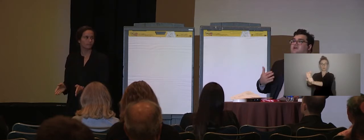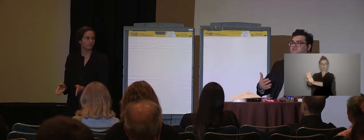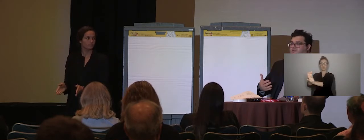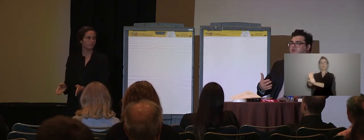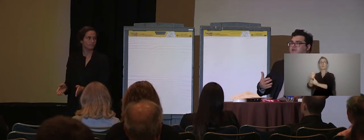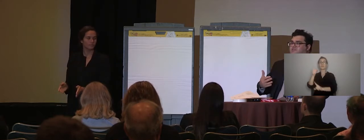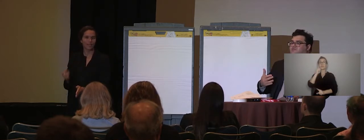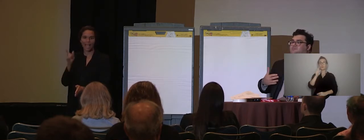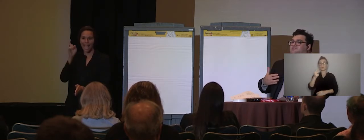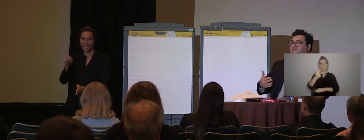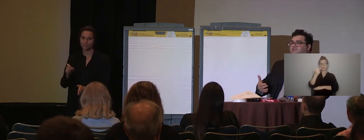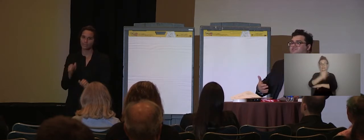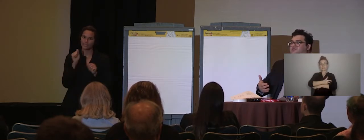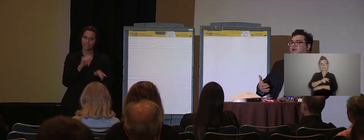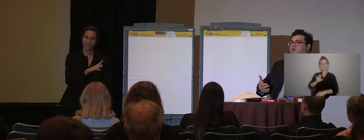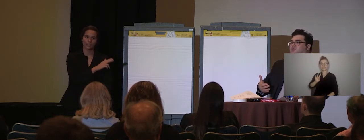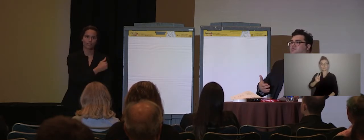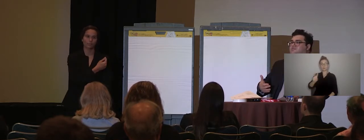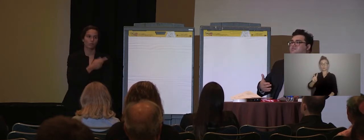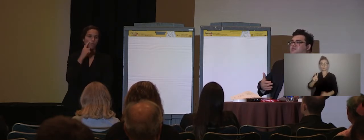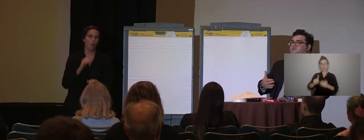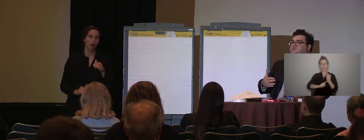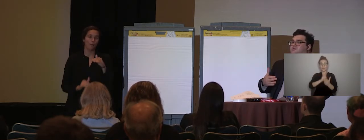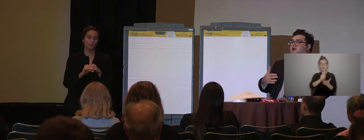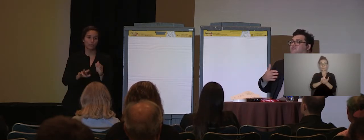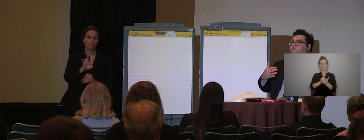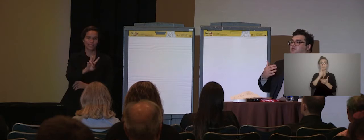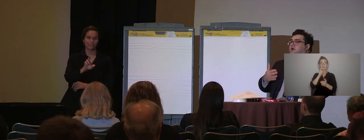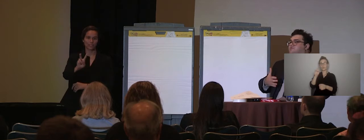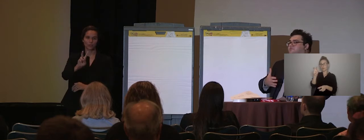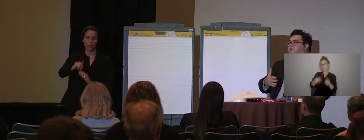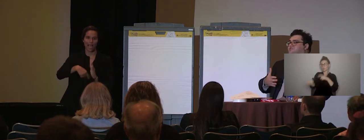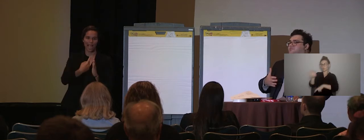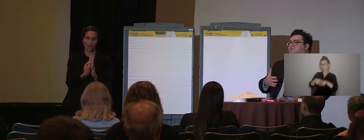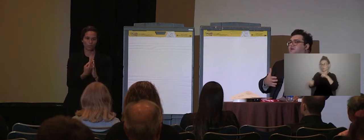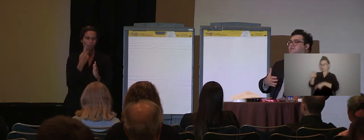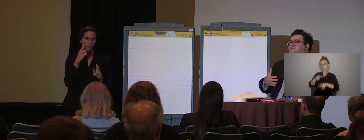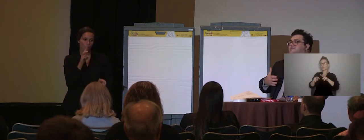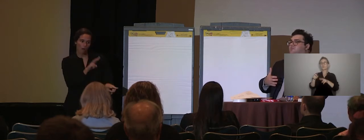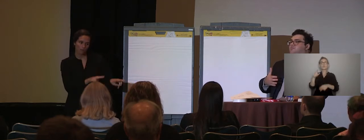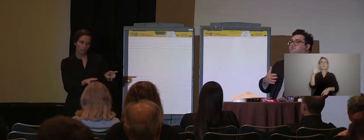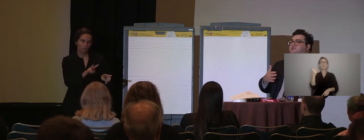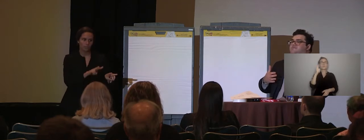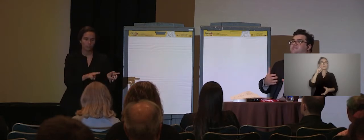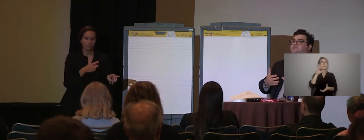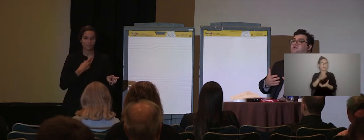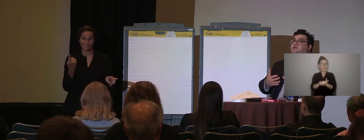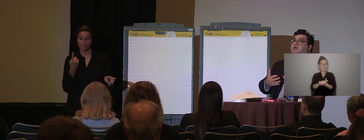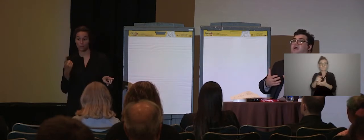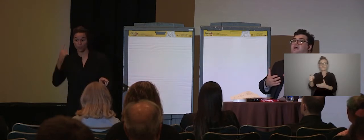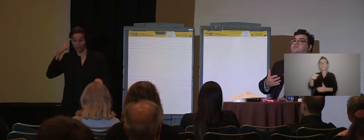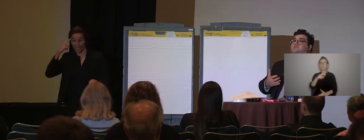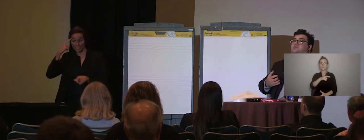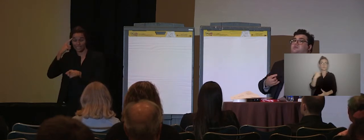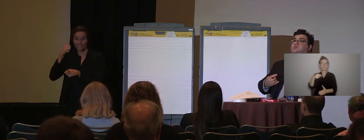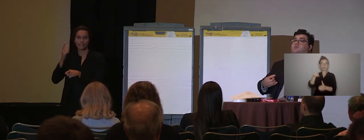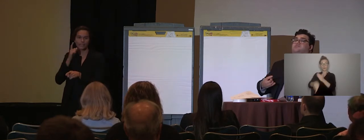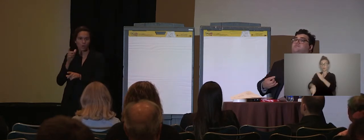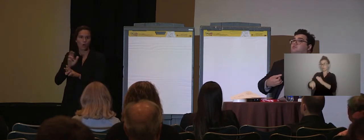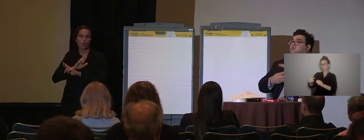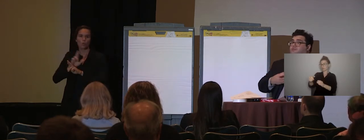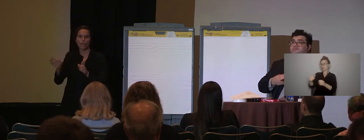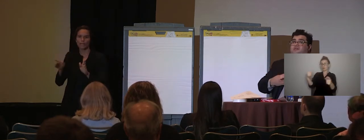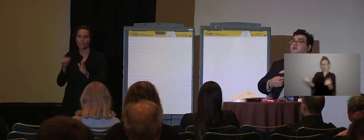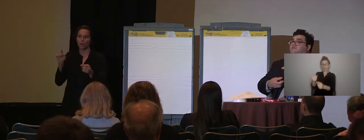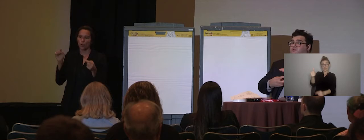involuntarily hospitalized for up to 72 hours to allow for observation because someone believes that they're at risk